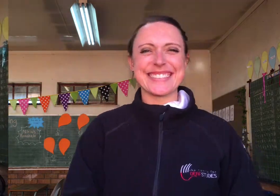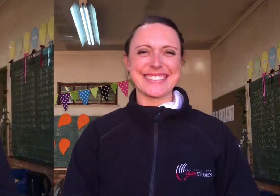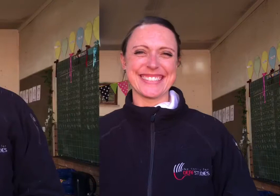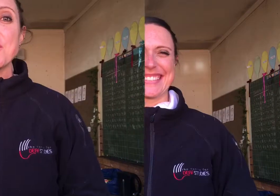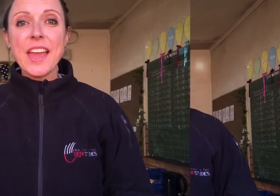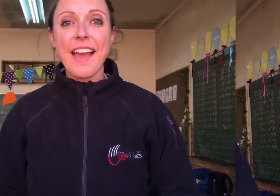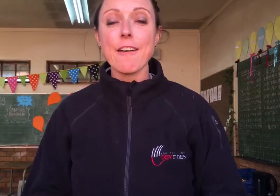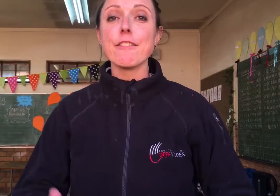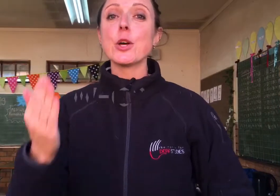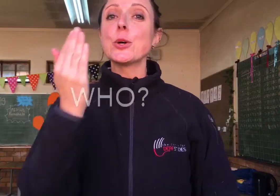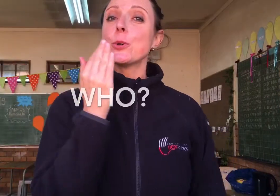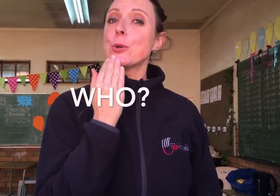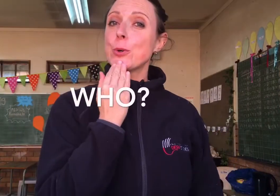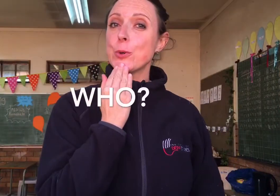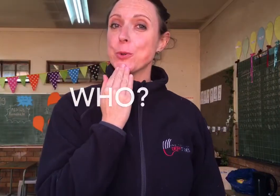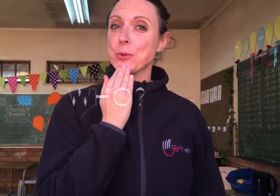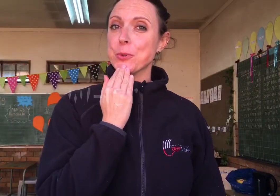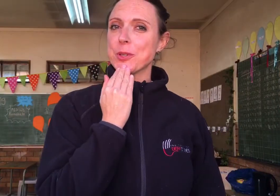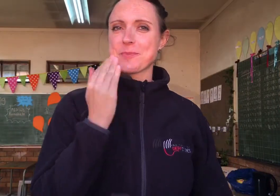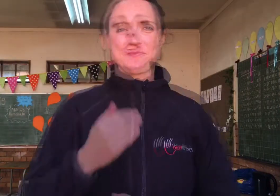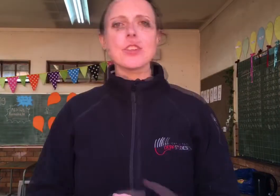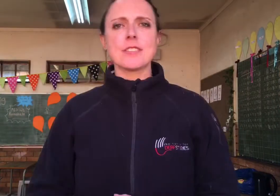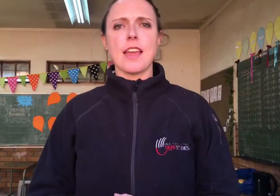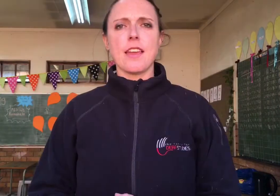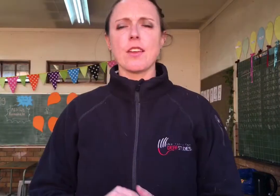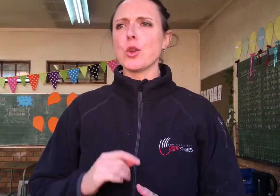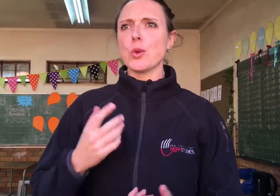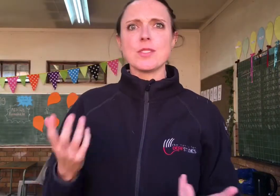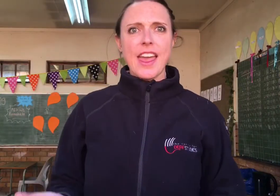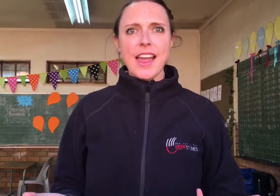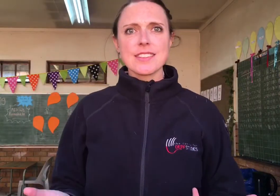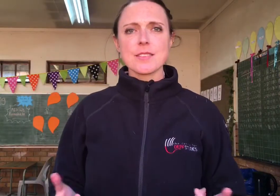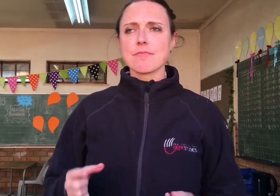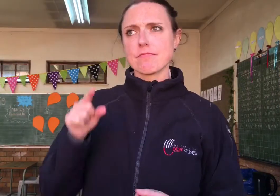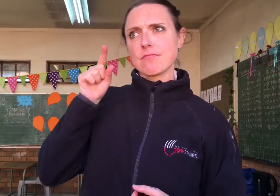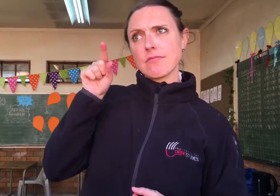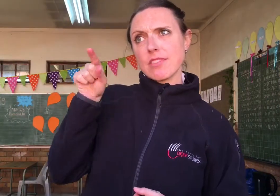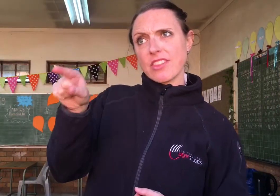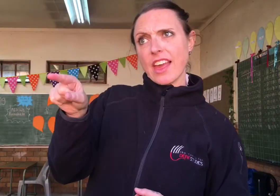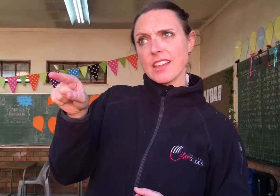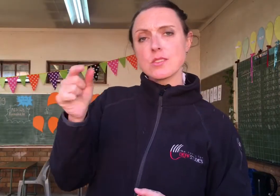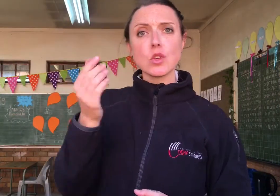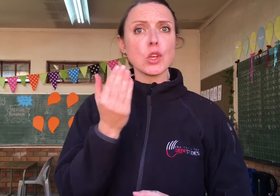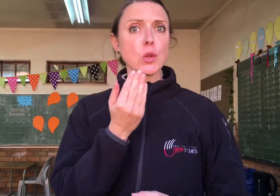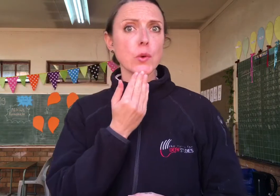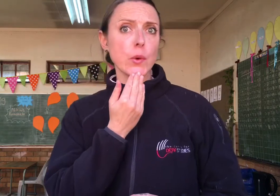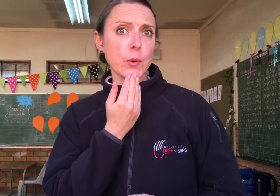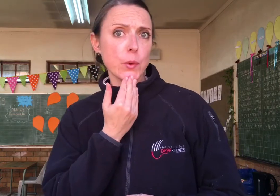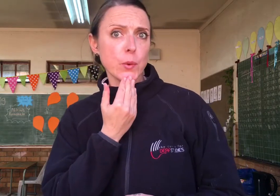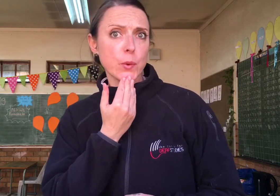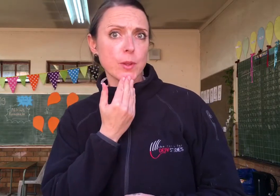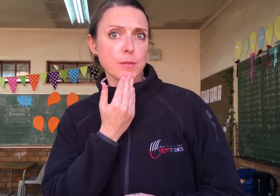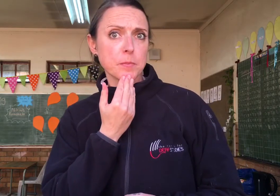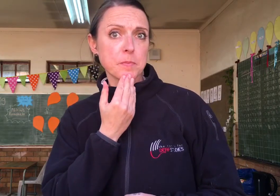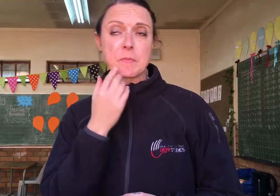Then we have who. You could say, who's that? That, who?